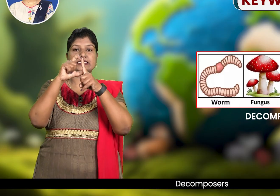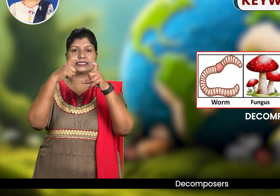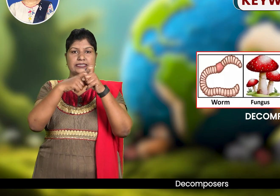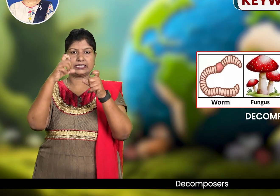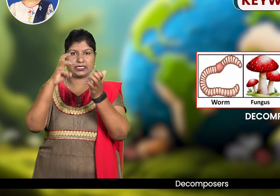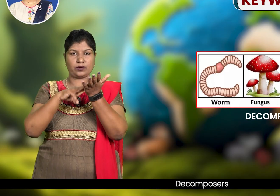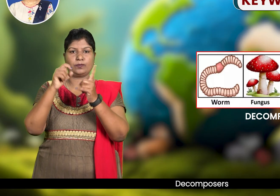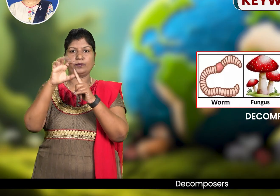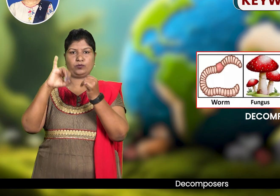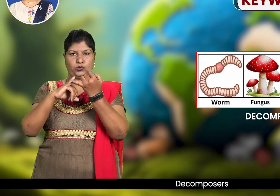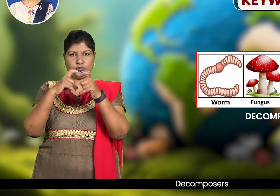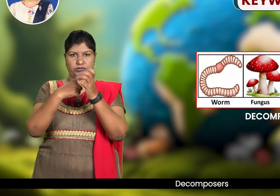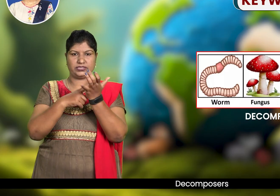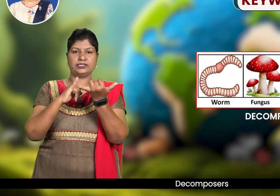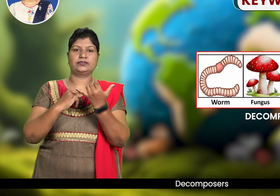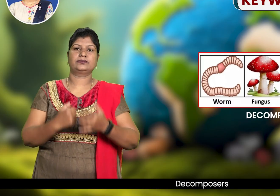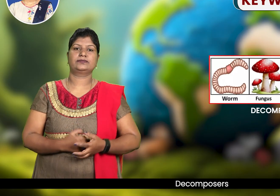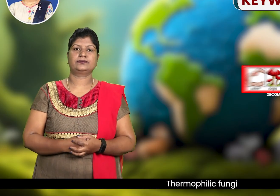decomposers,